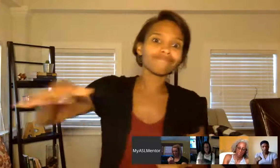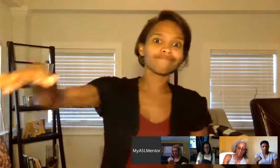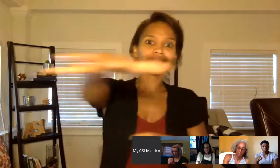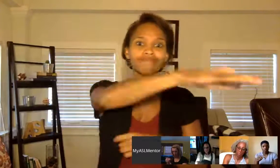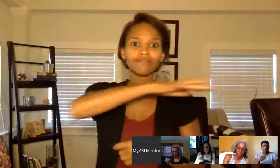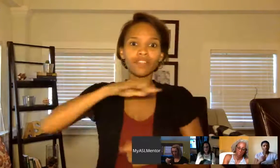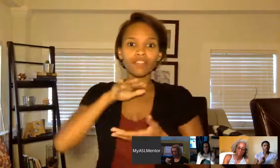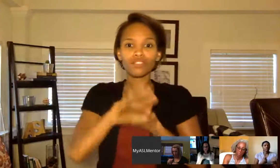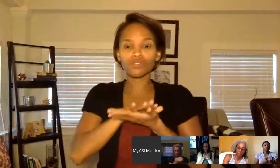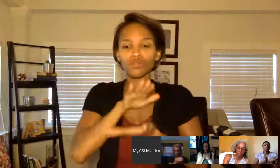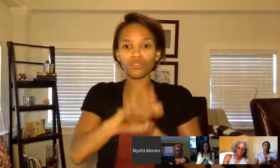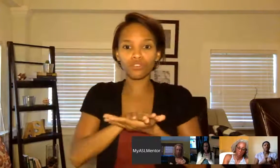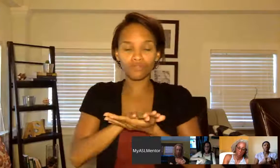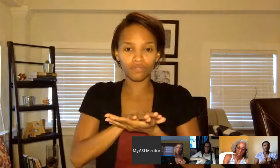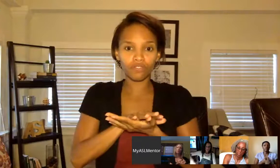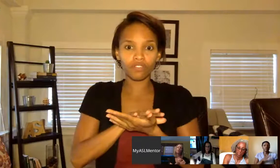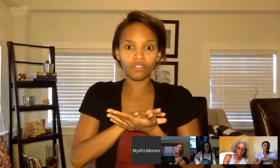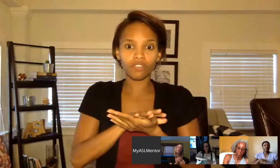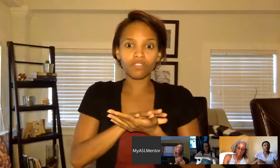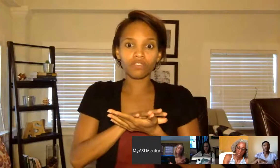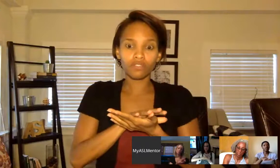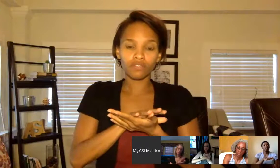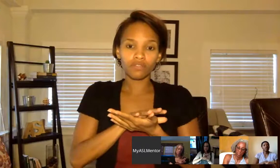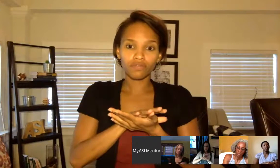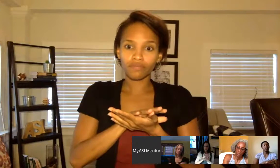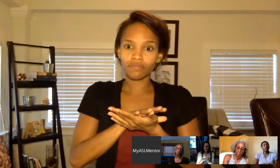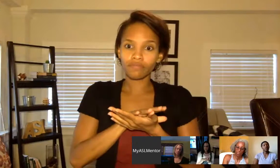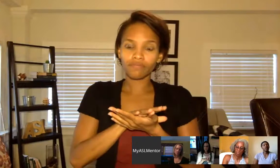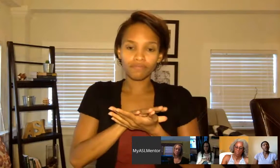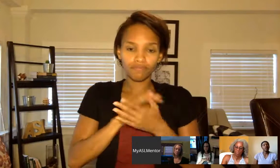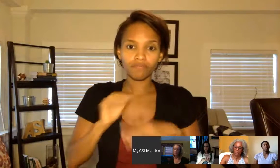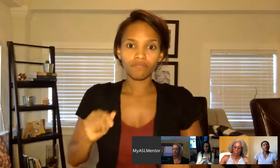support the school.